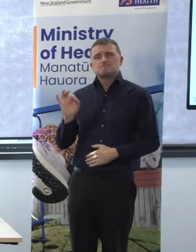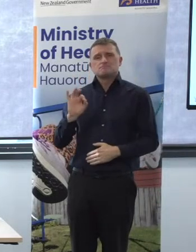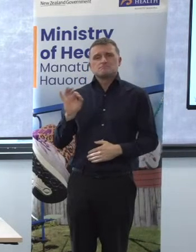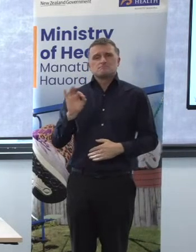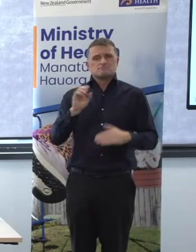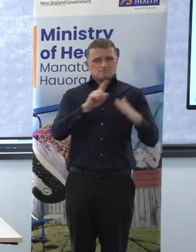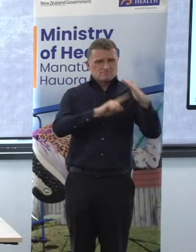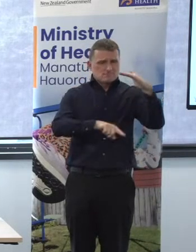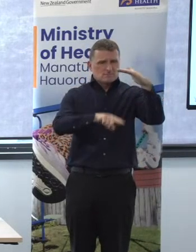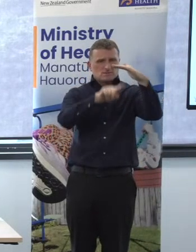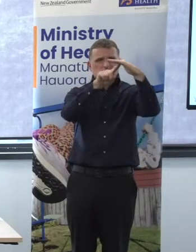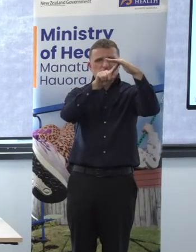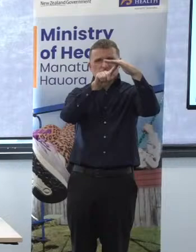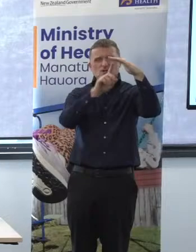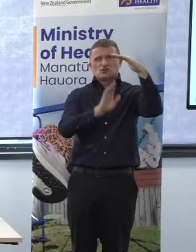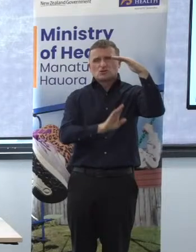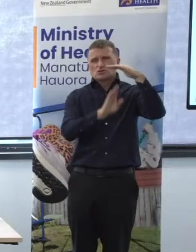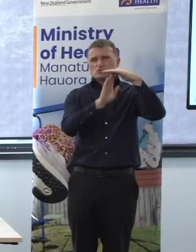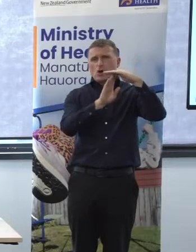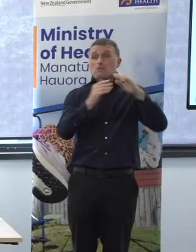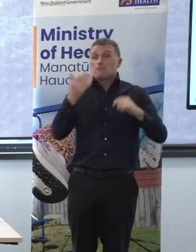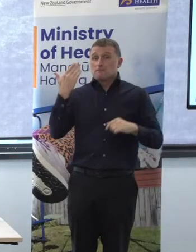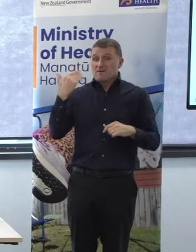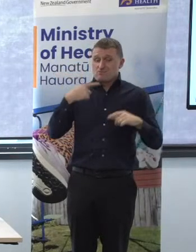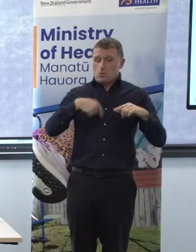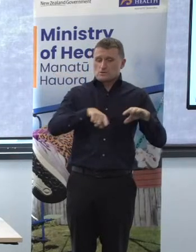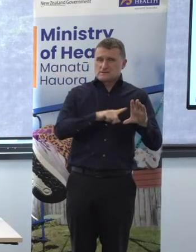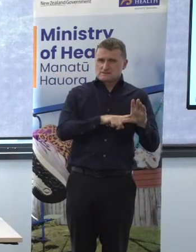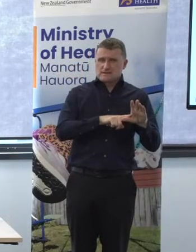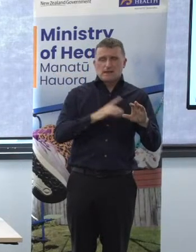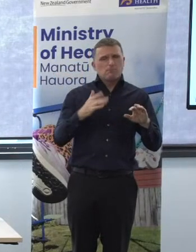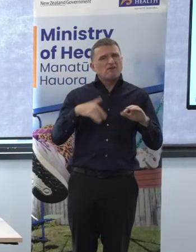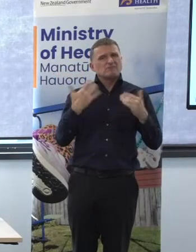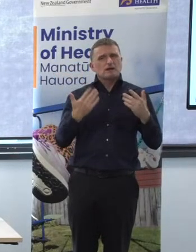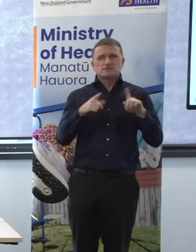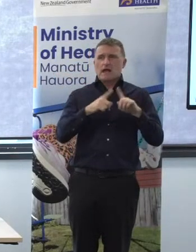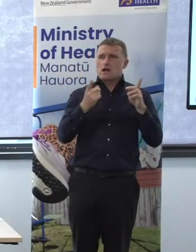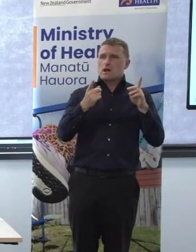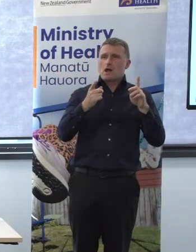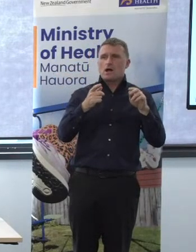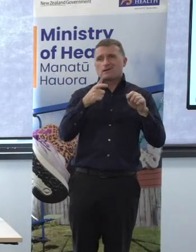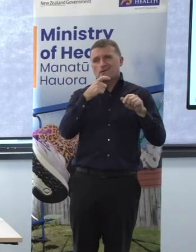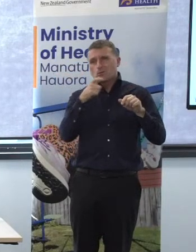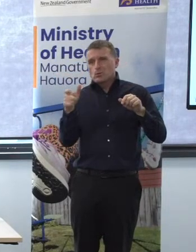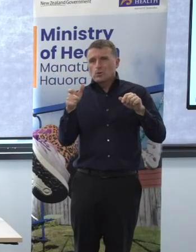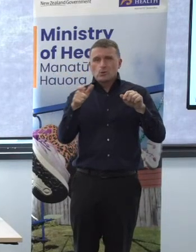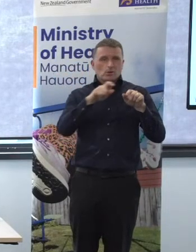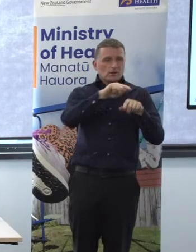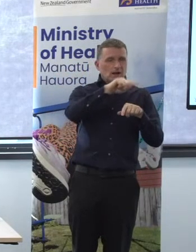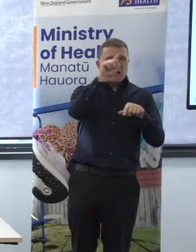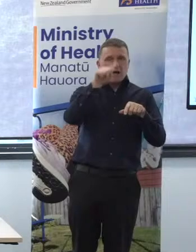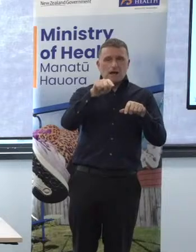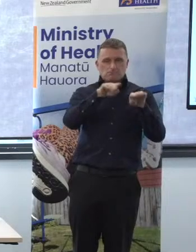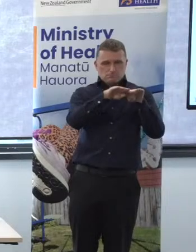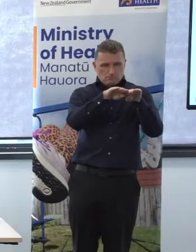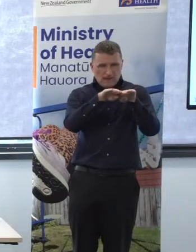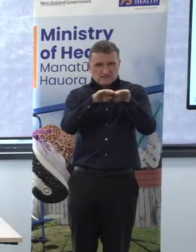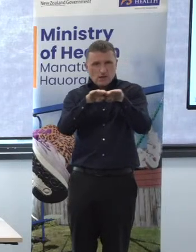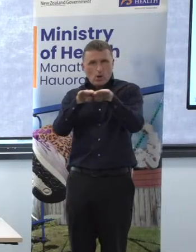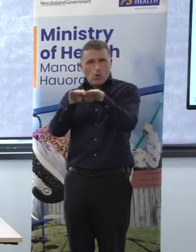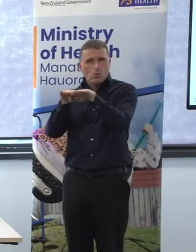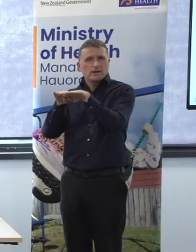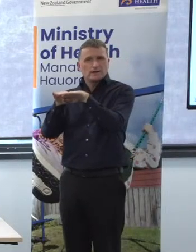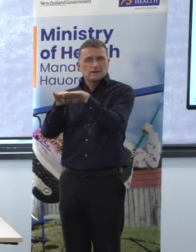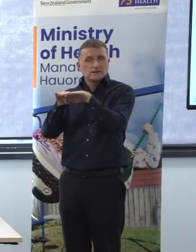peak was earlier in the year, of course, but what we're seeing is a steady plateau, I think is the best word for it, and that's backed up not only by